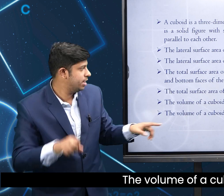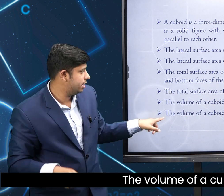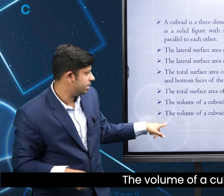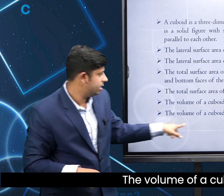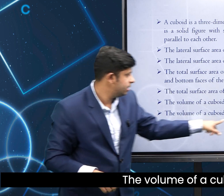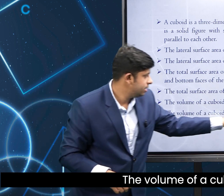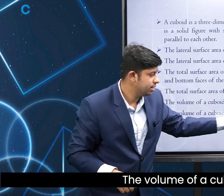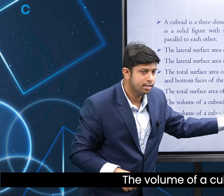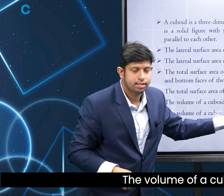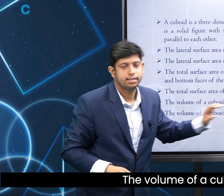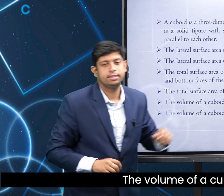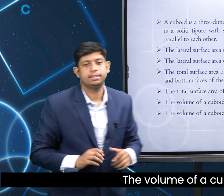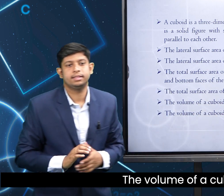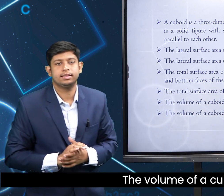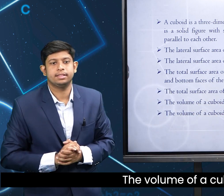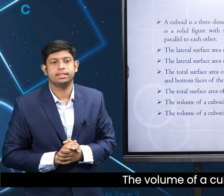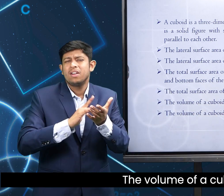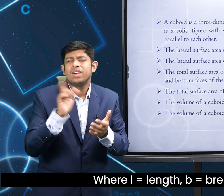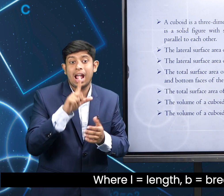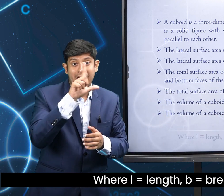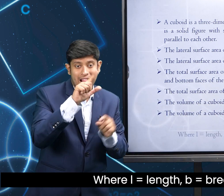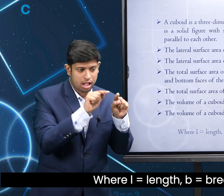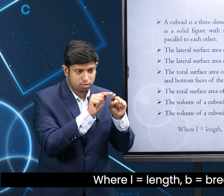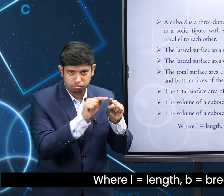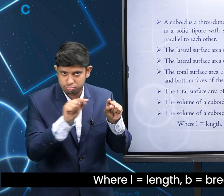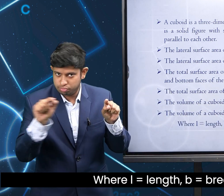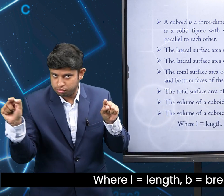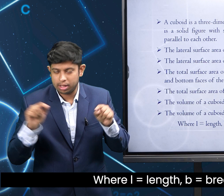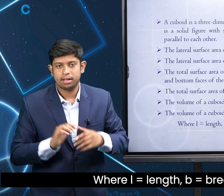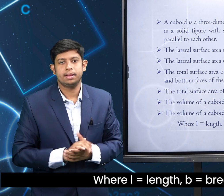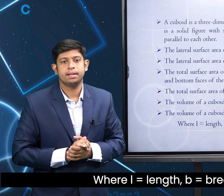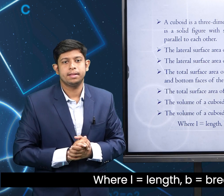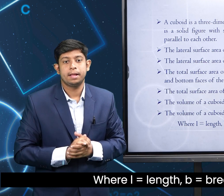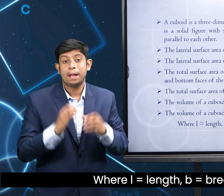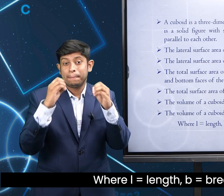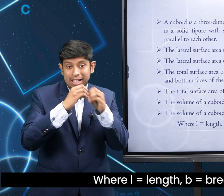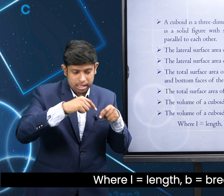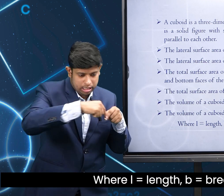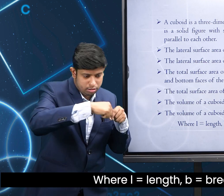L into B into H, where L is equal to length, B is equal to